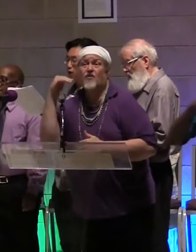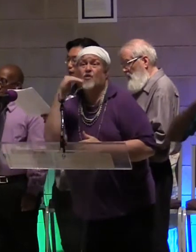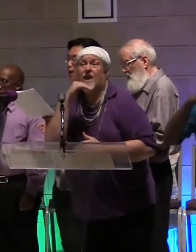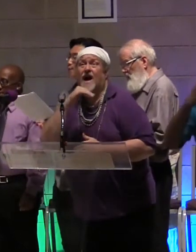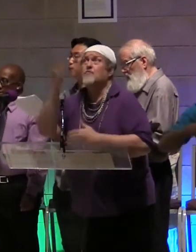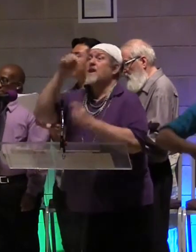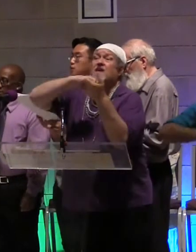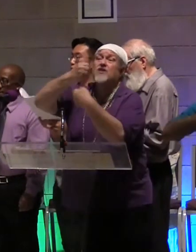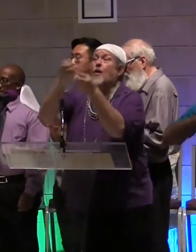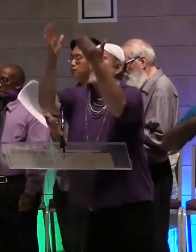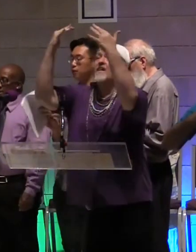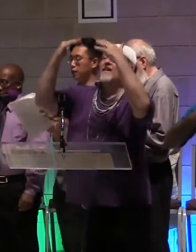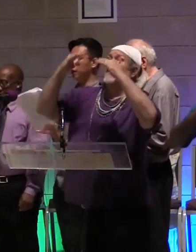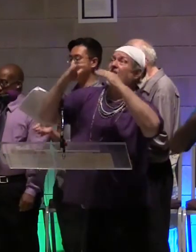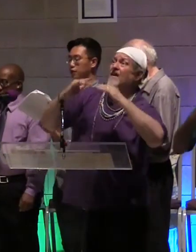Your lies are